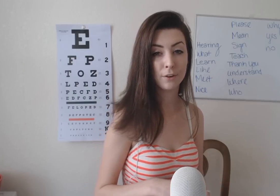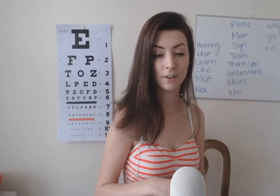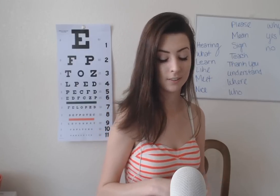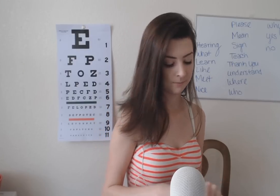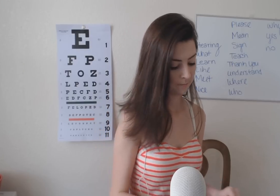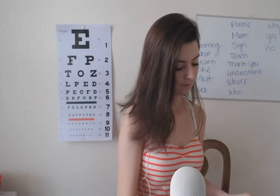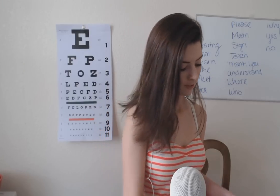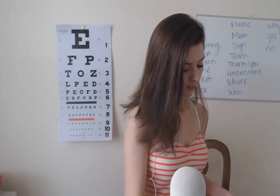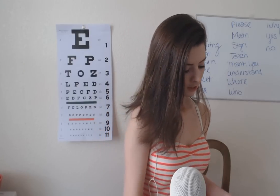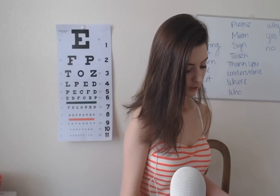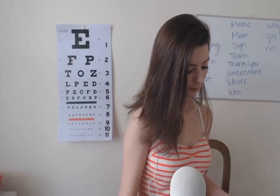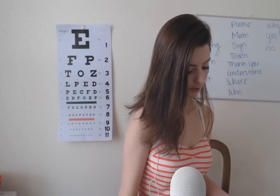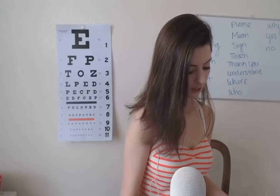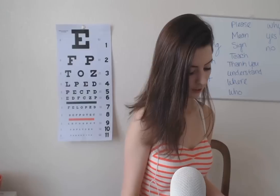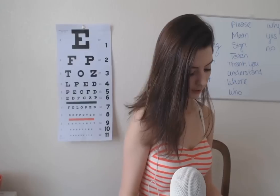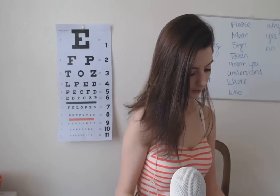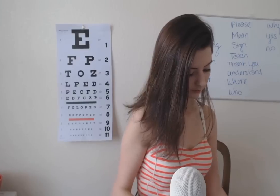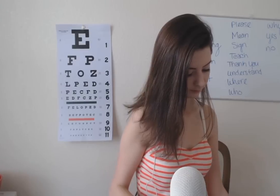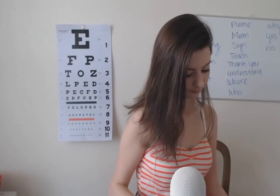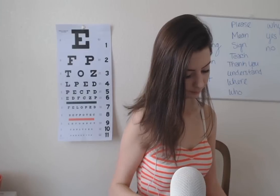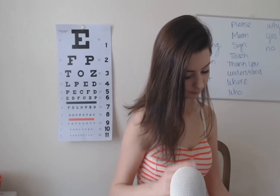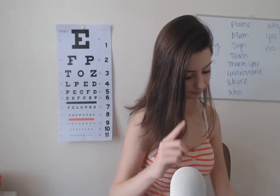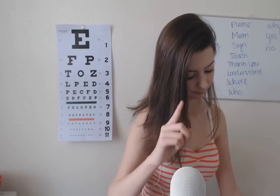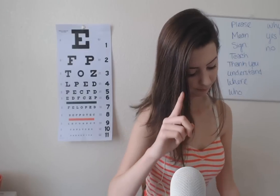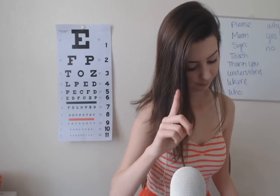hearing. So with hearing,